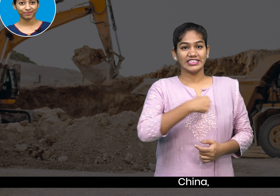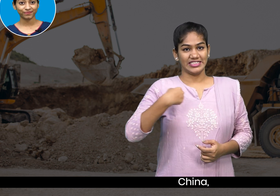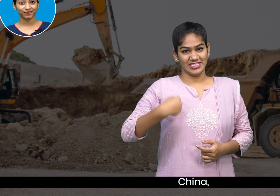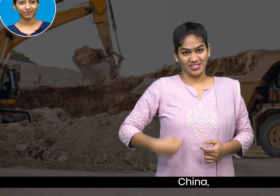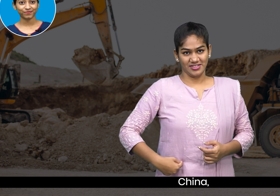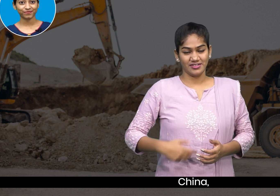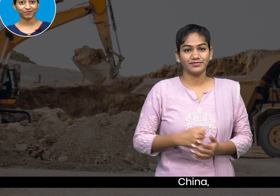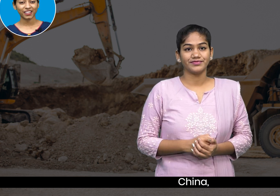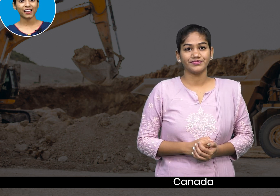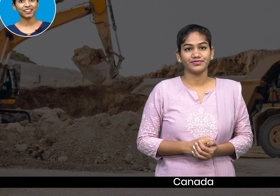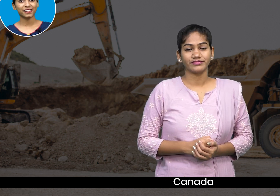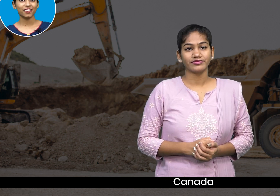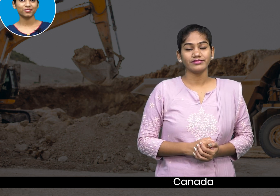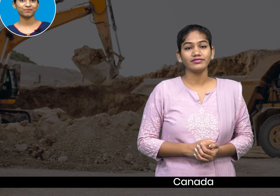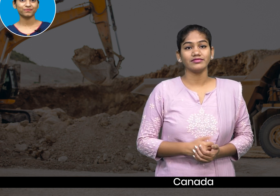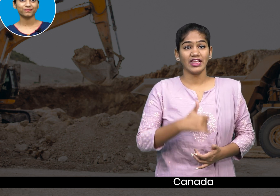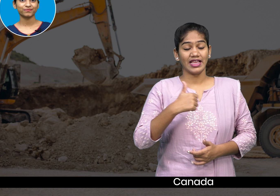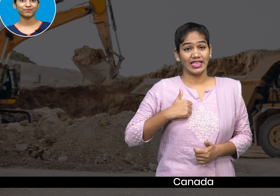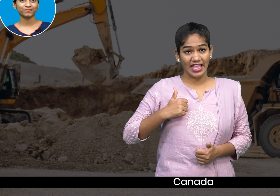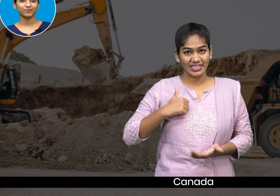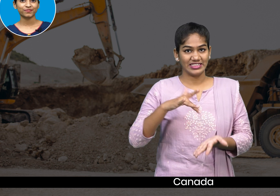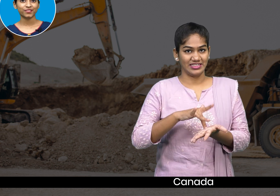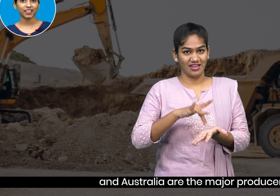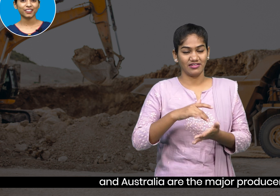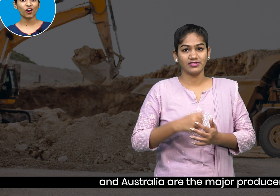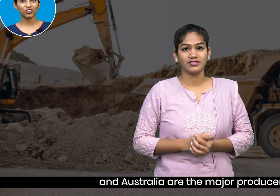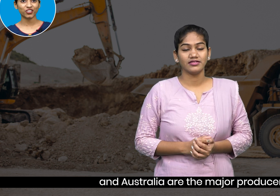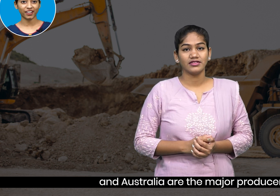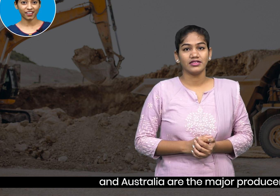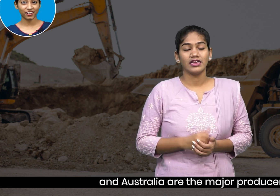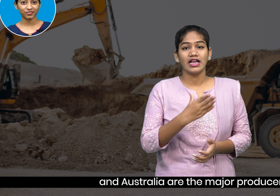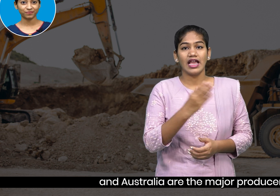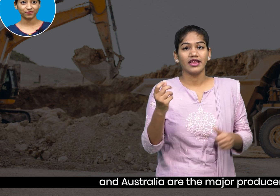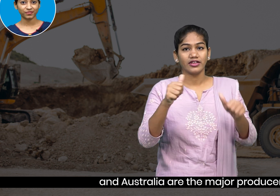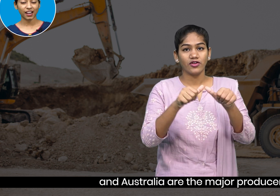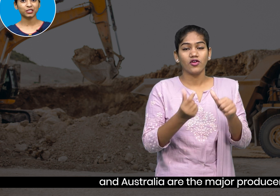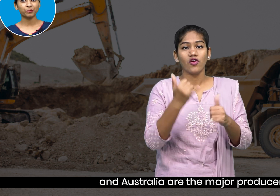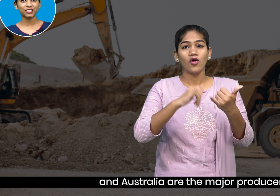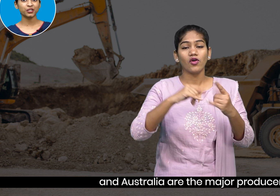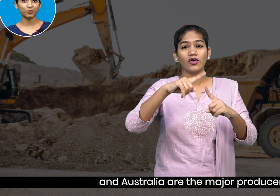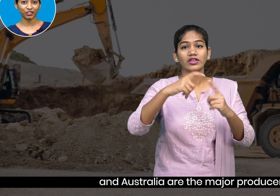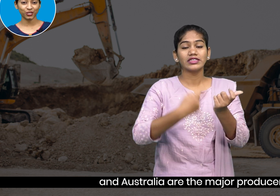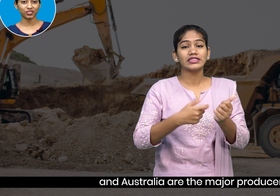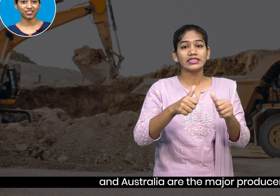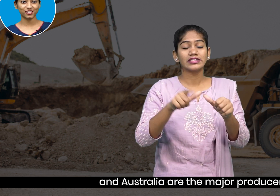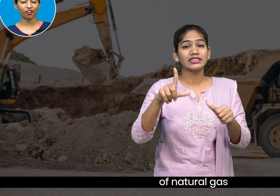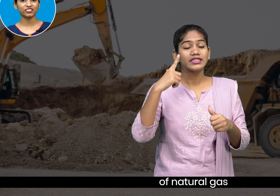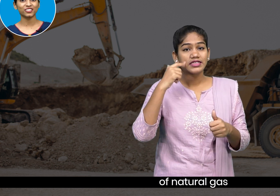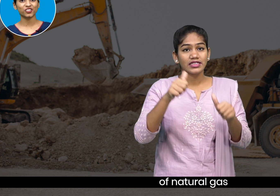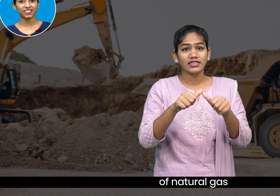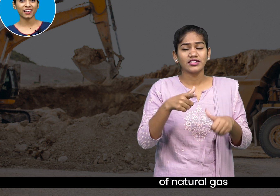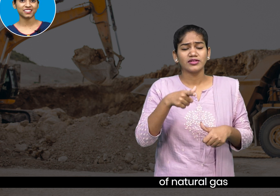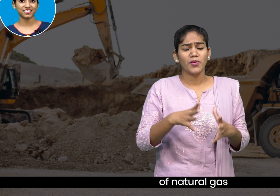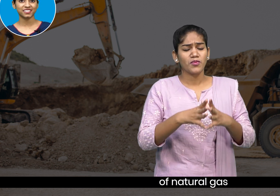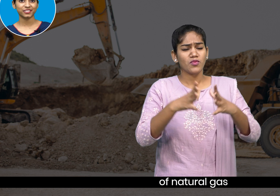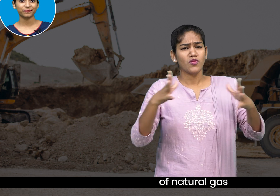China, Canada and Australia are the major producers of